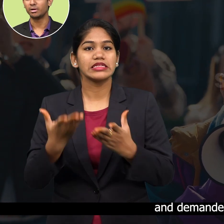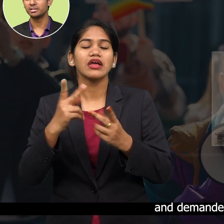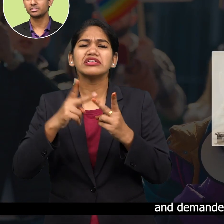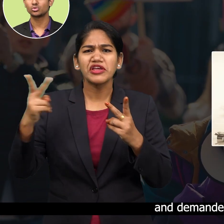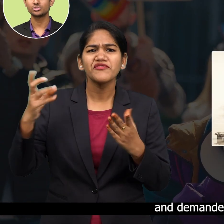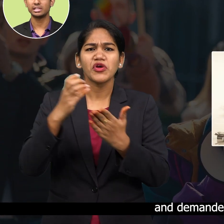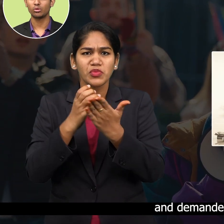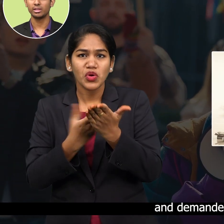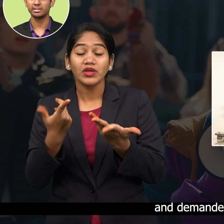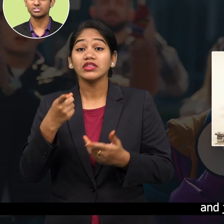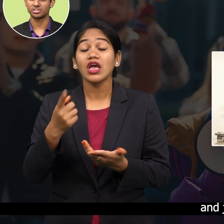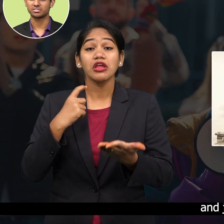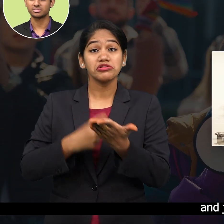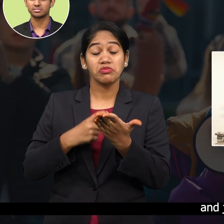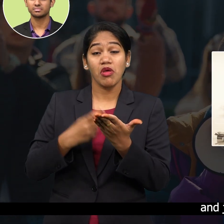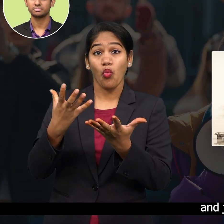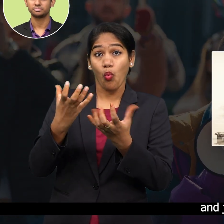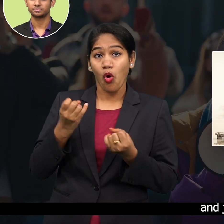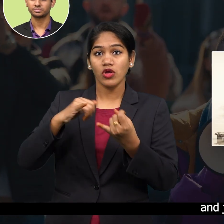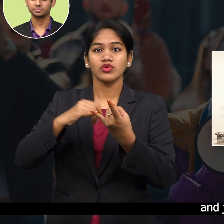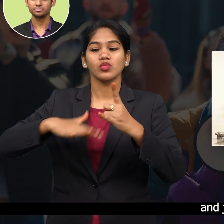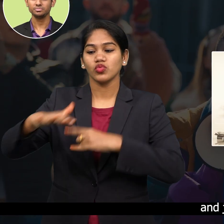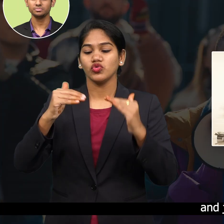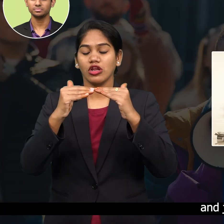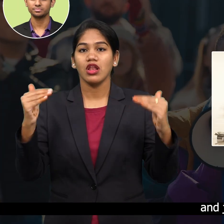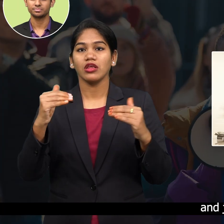and demanded social equality and justice.